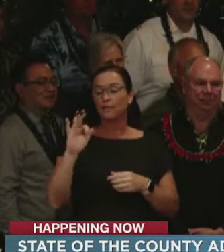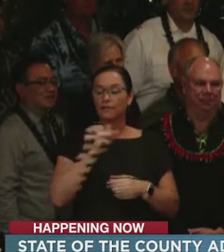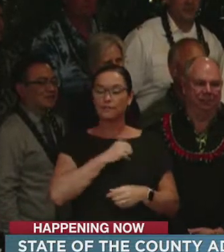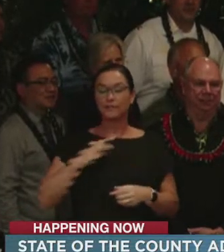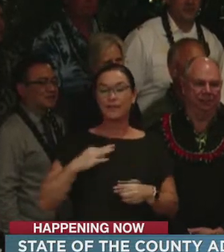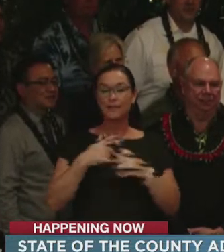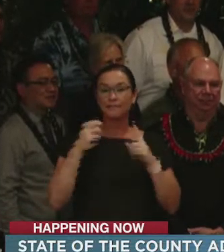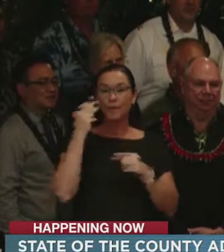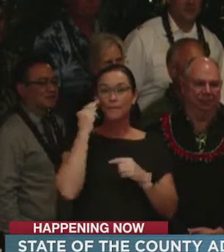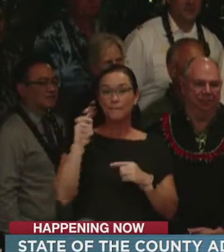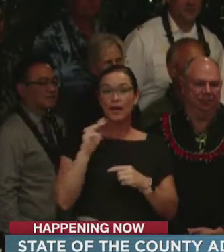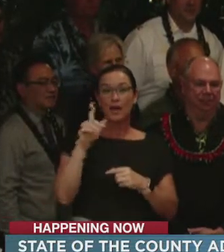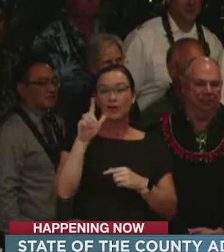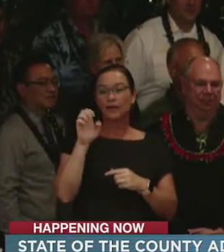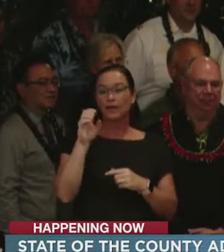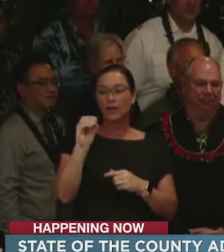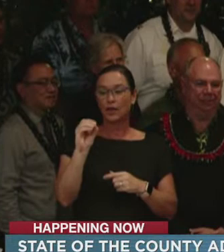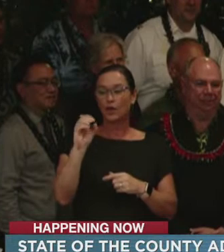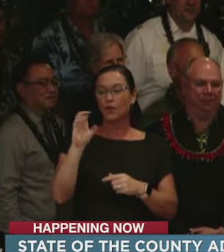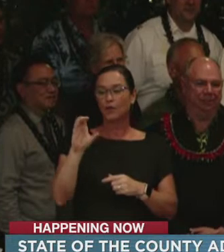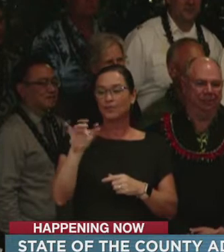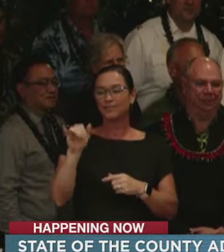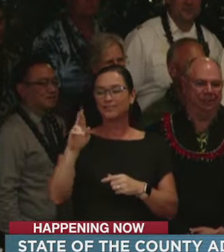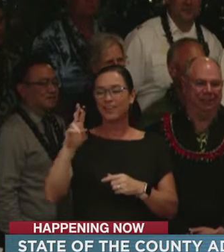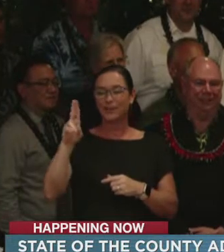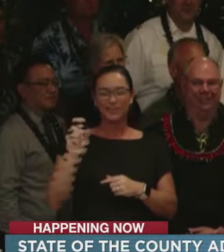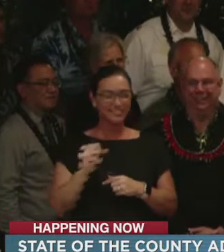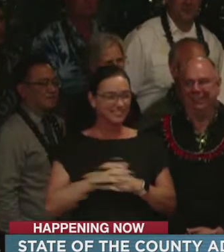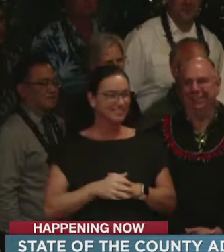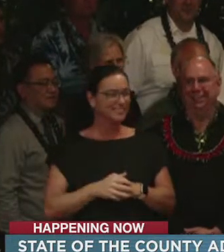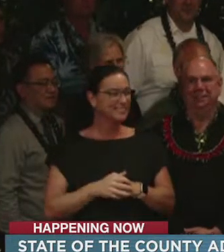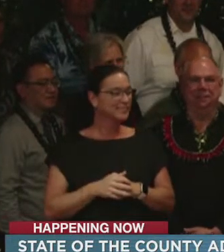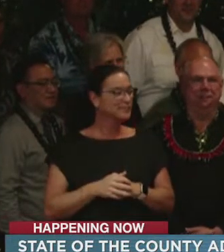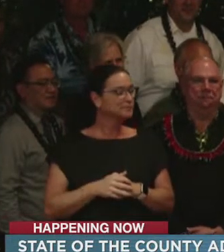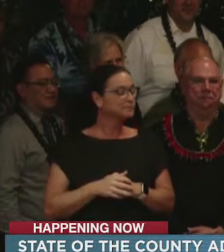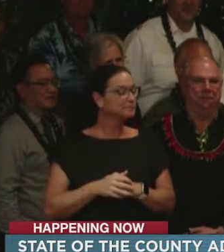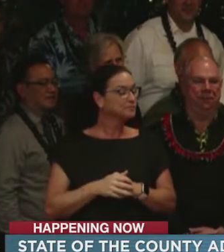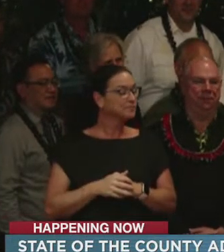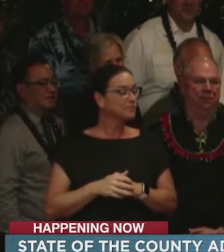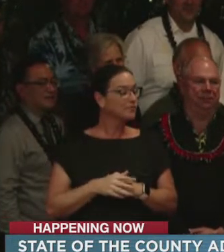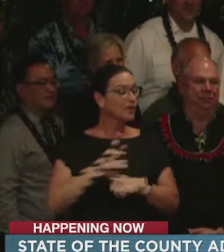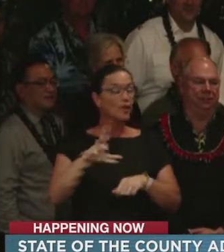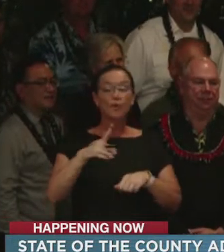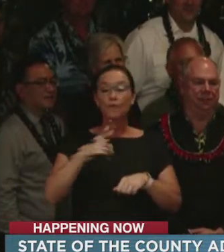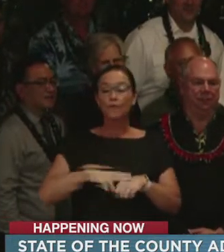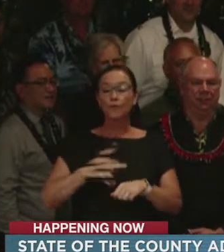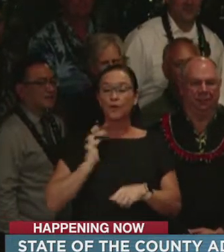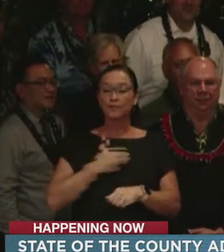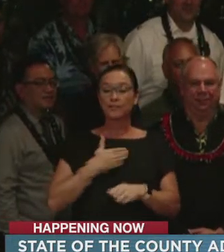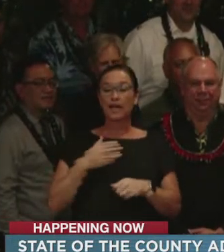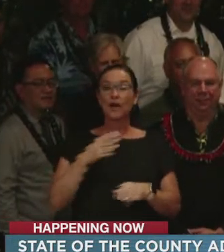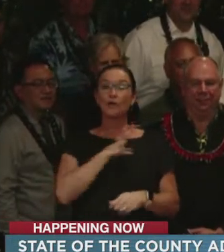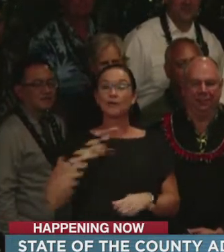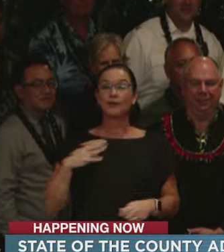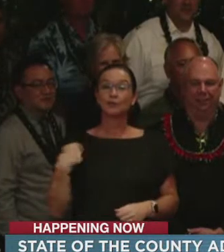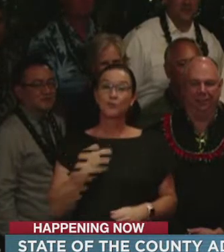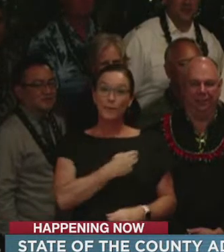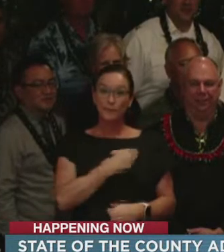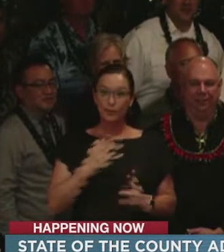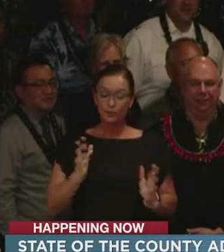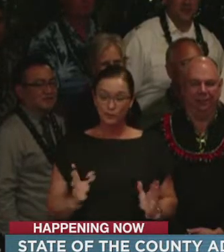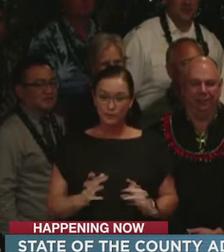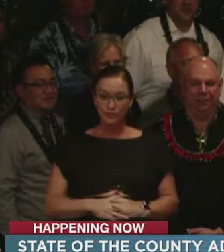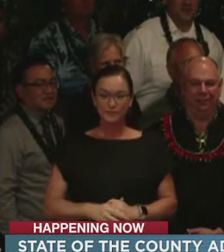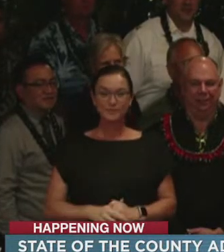Cyrus. Sorry, Cyrus. Of course, our council members,